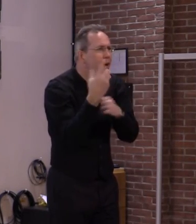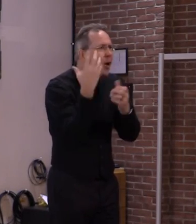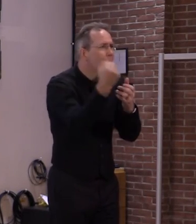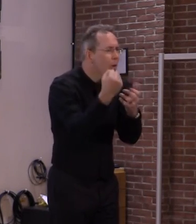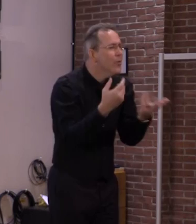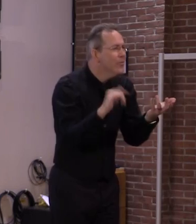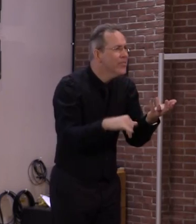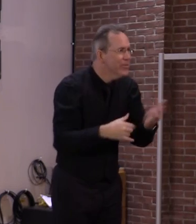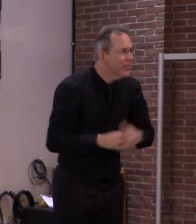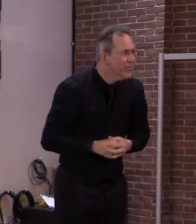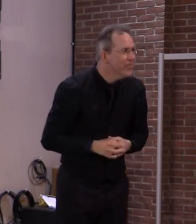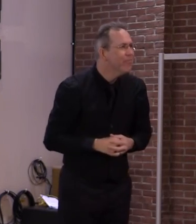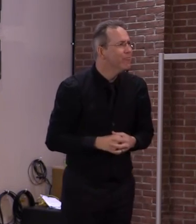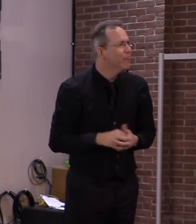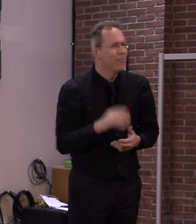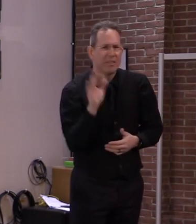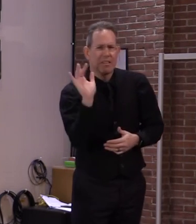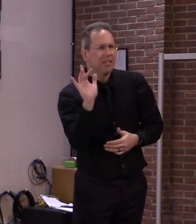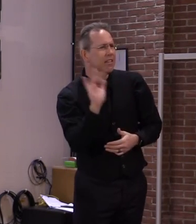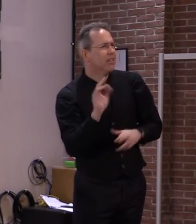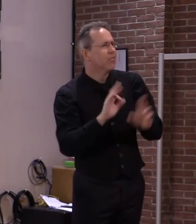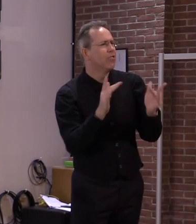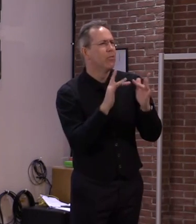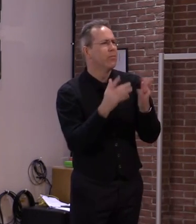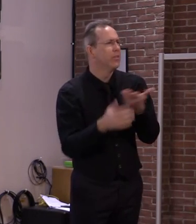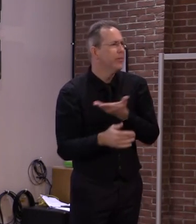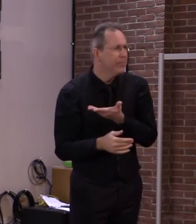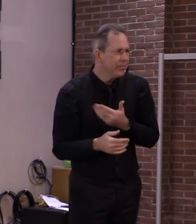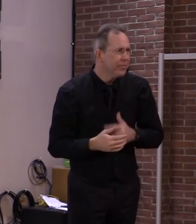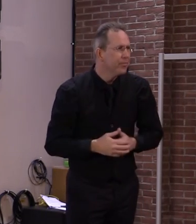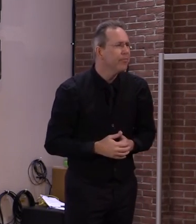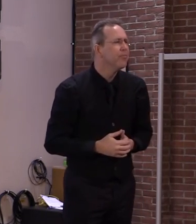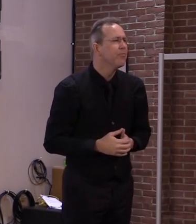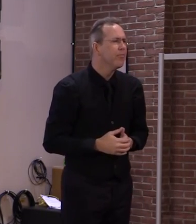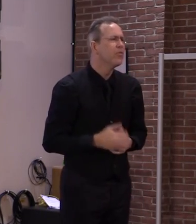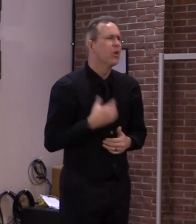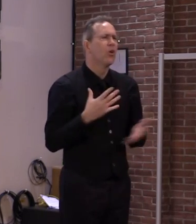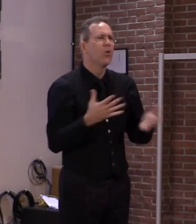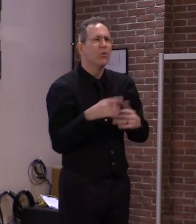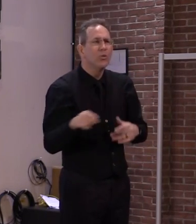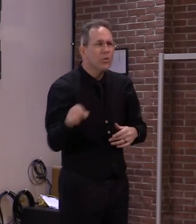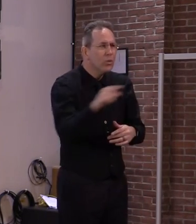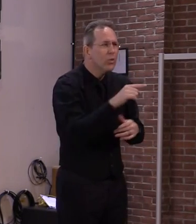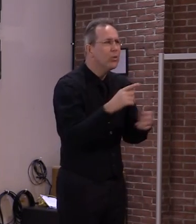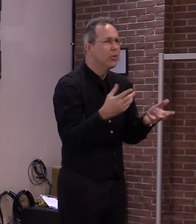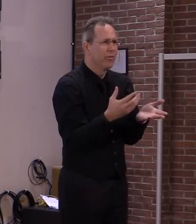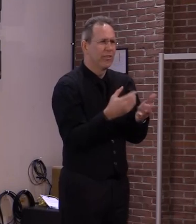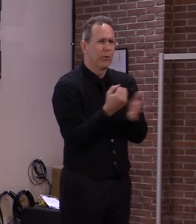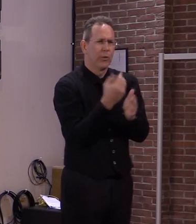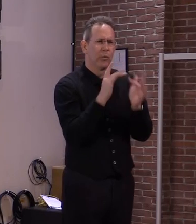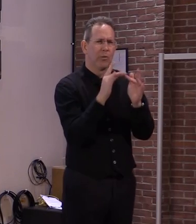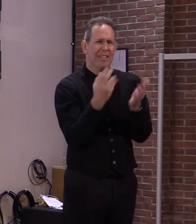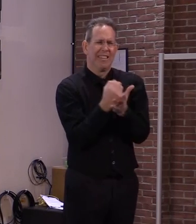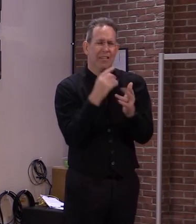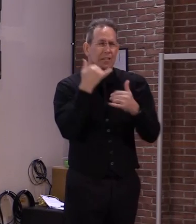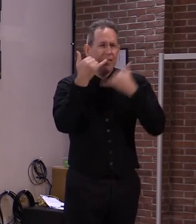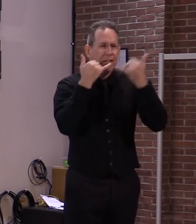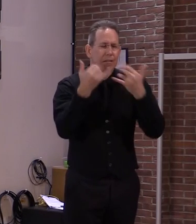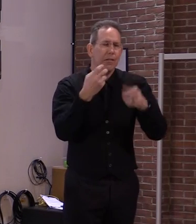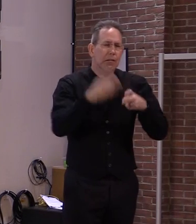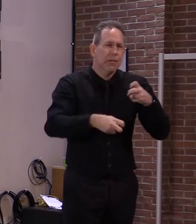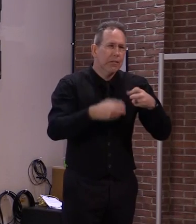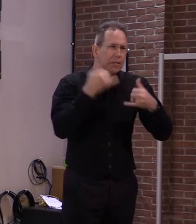for your vaccine. I would urge people to use that website. It seems to be the best way. Also, we